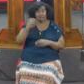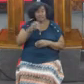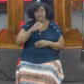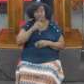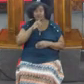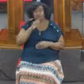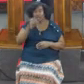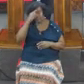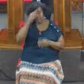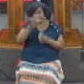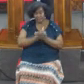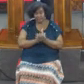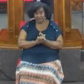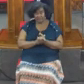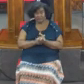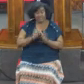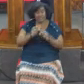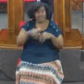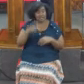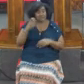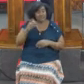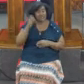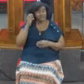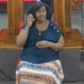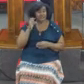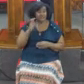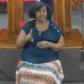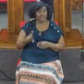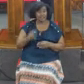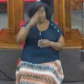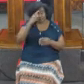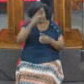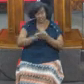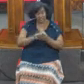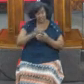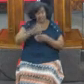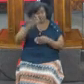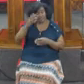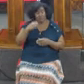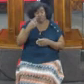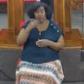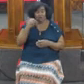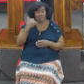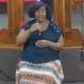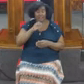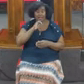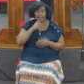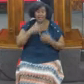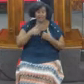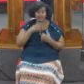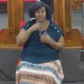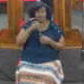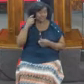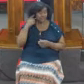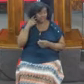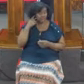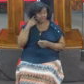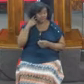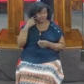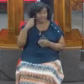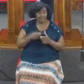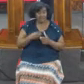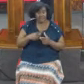not believed? How shall they believe in Him in whom they have not heard? Then